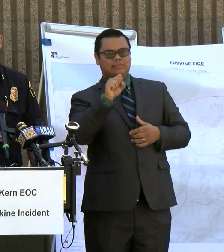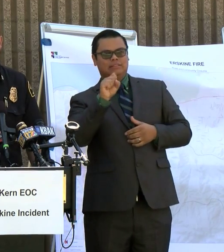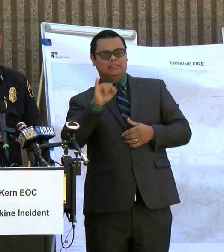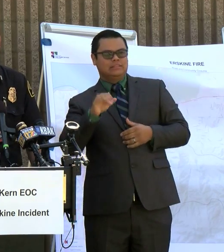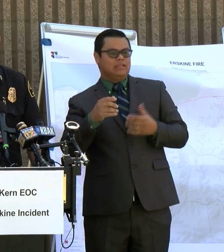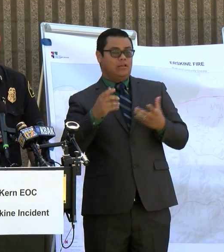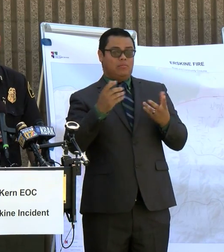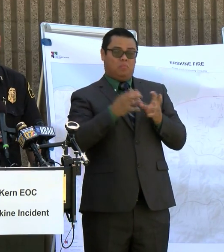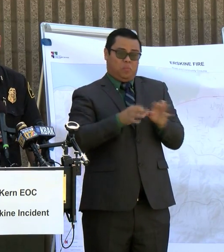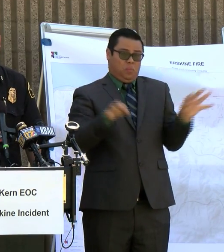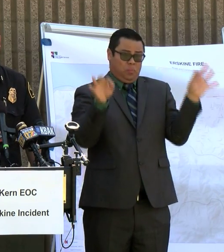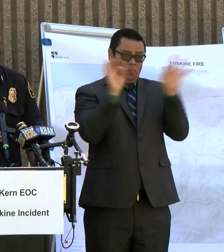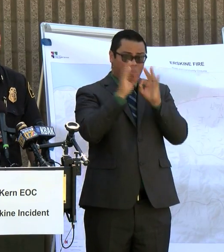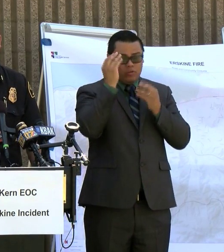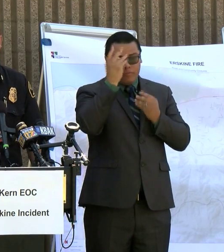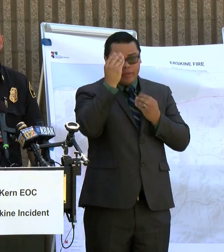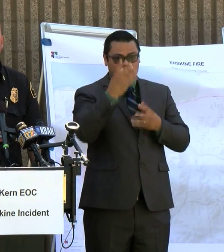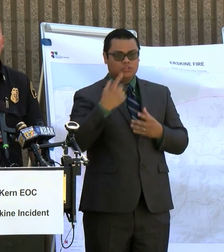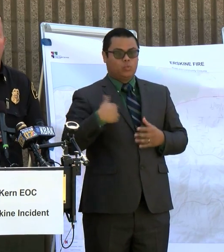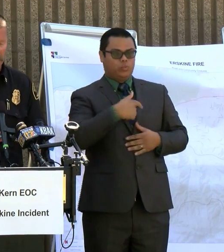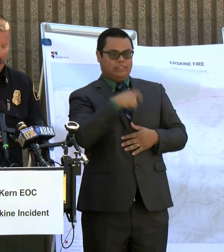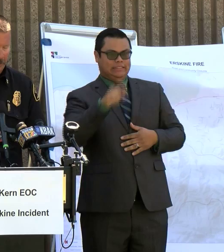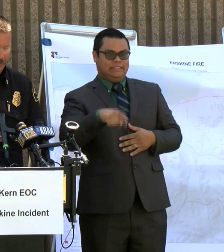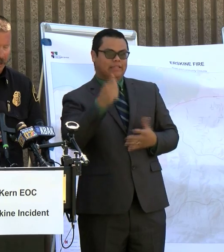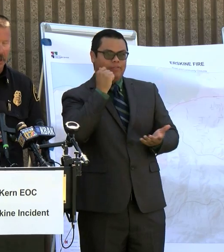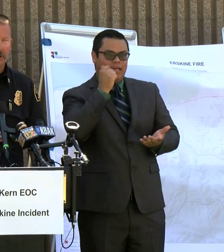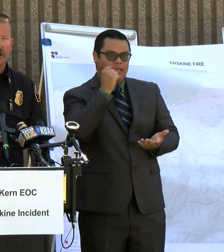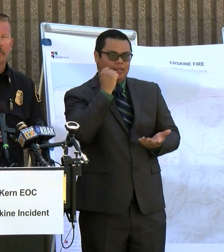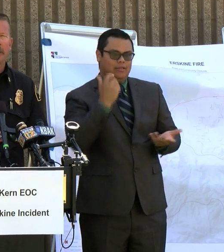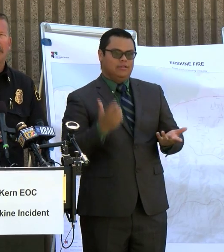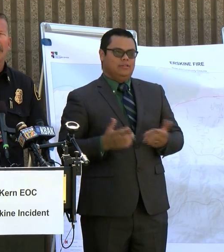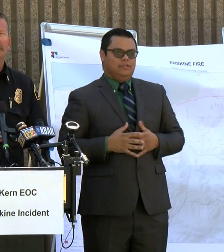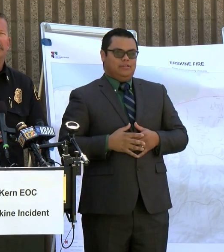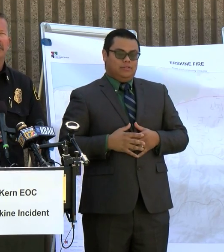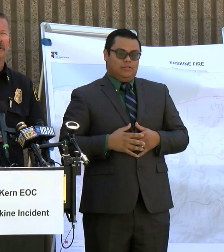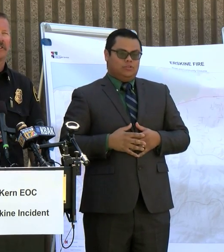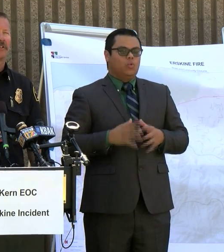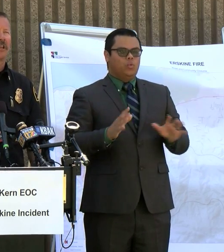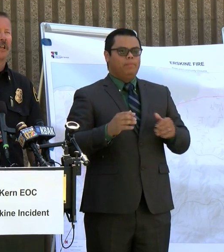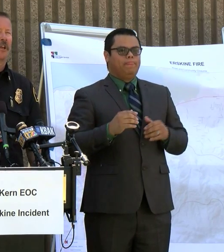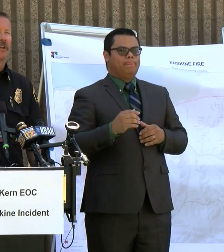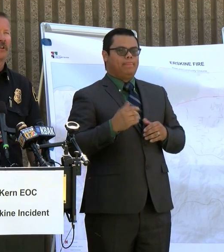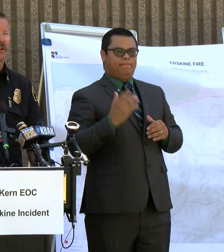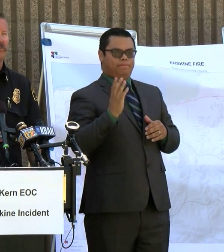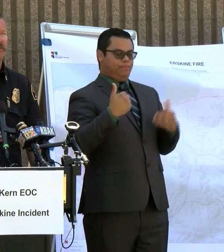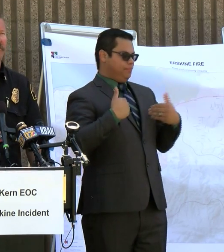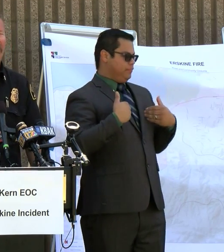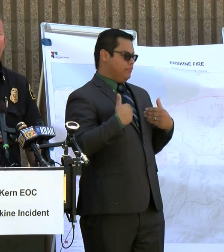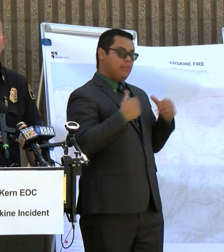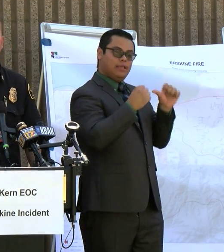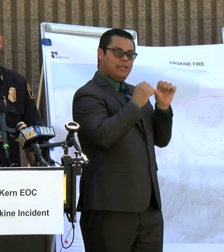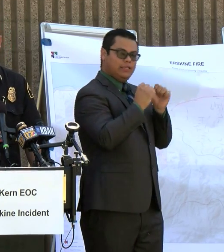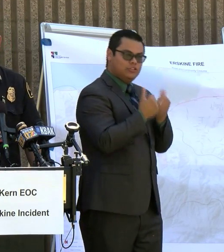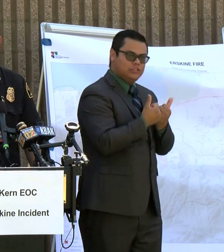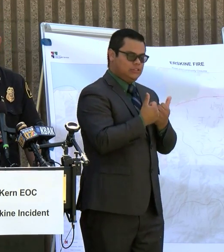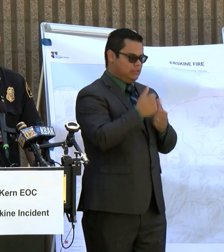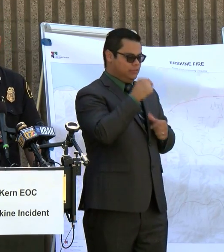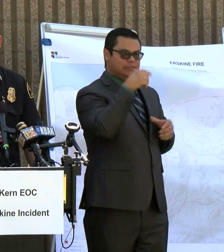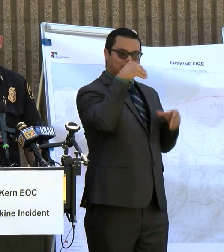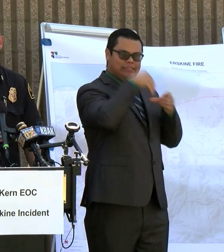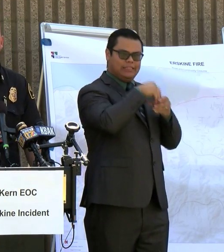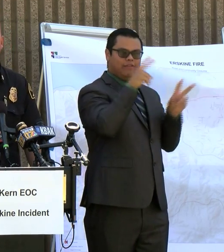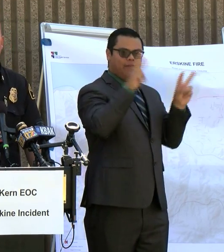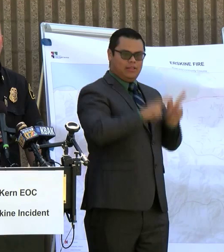of vital information that we need every day. There'll be agencies in the Kern River Valley to